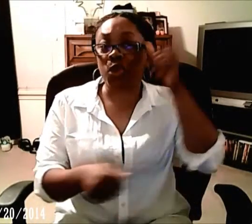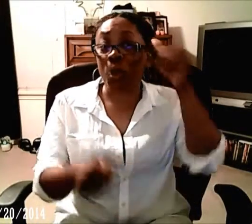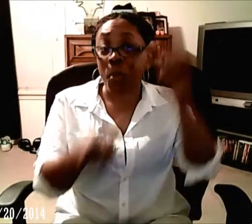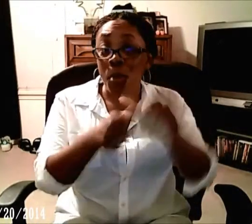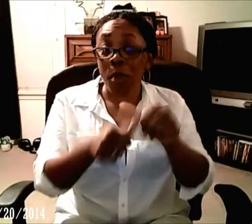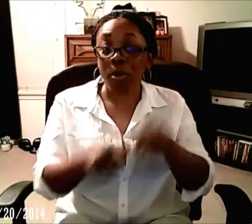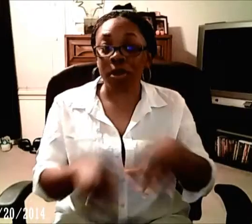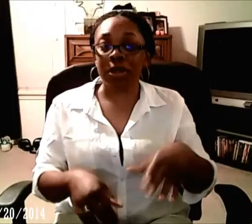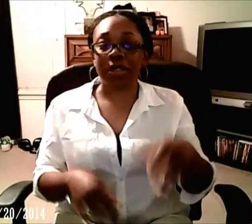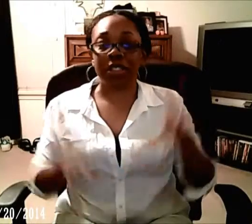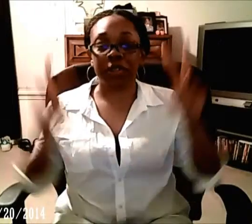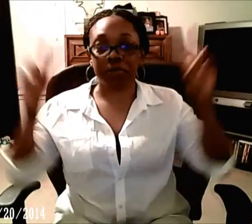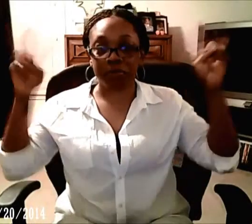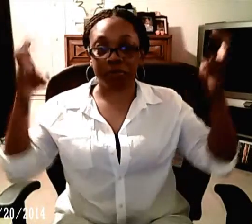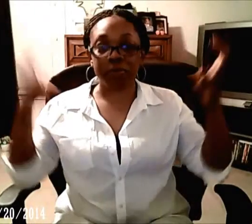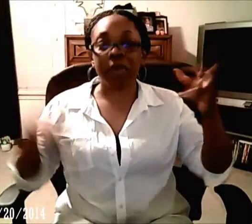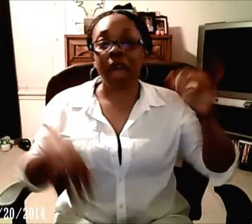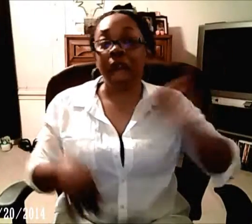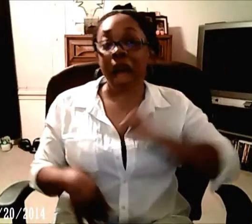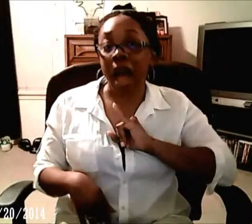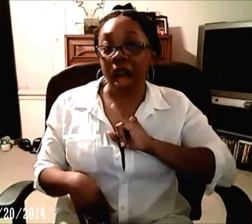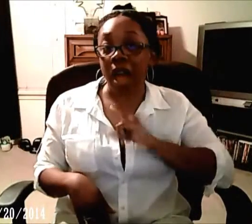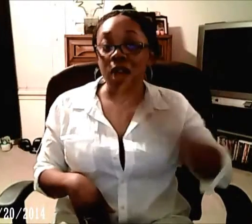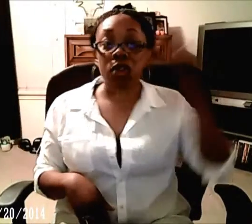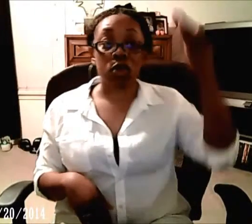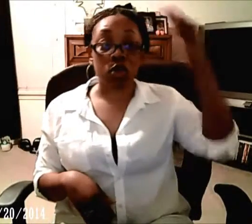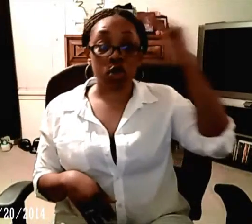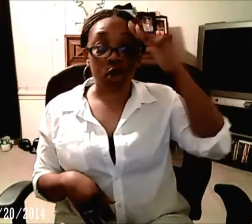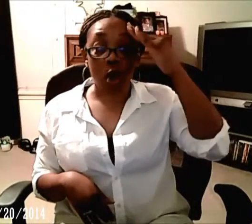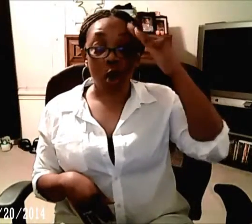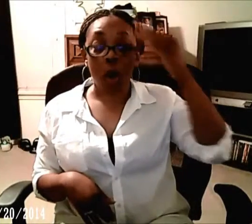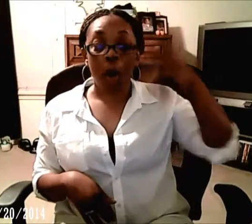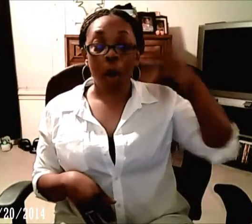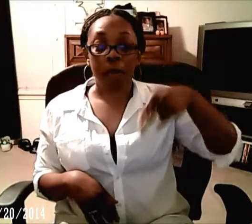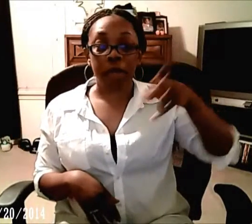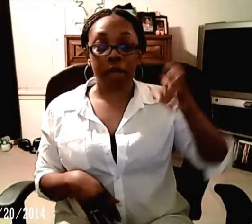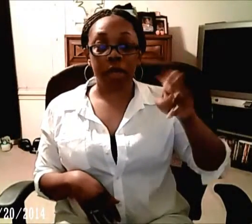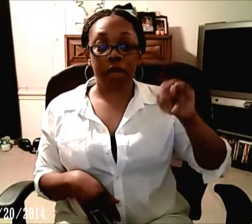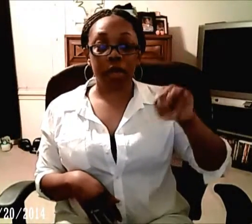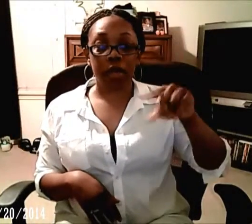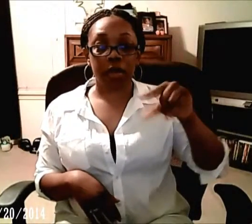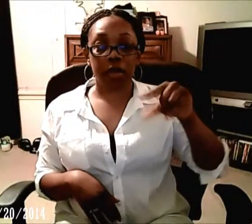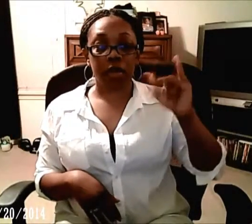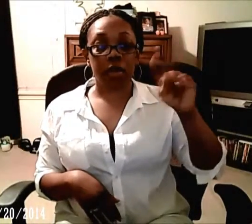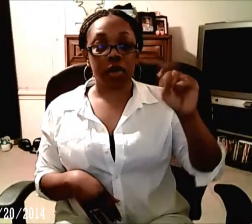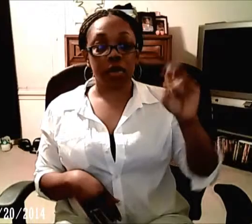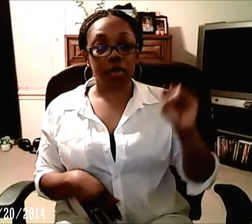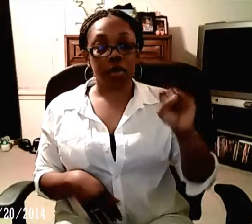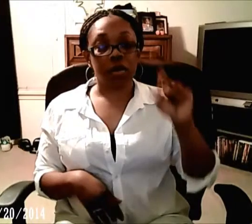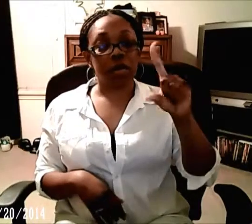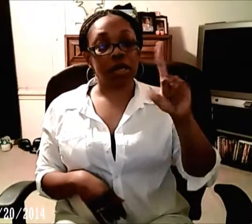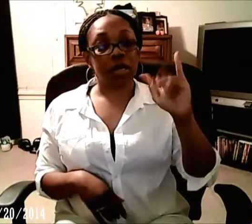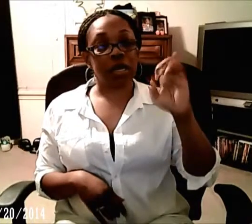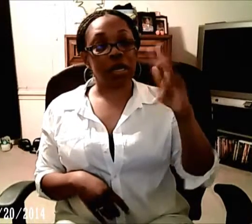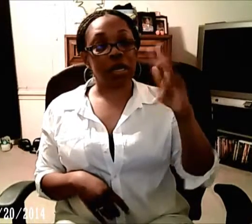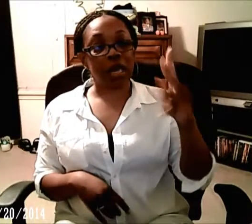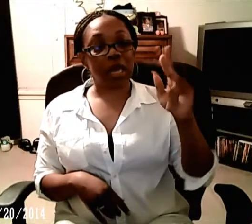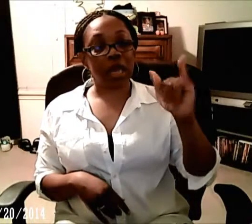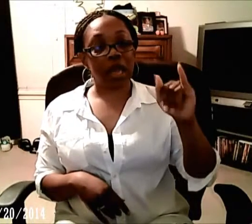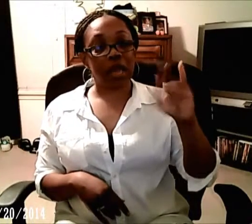I know penguins lick icicles. So you take the first letter of each tribe, you start with the Inuit, you